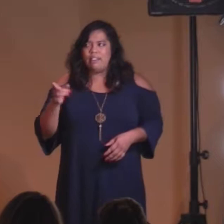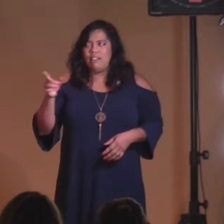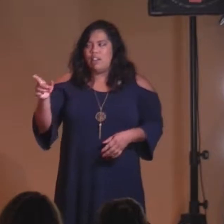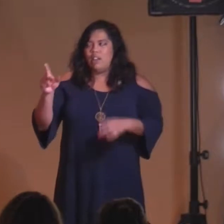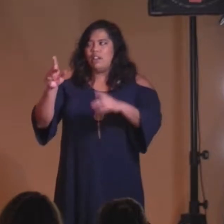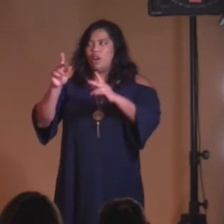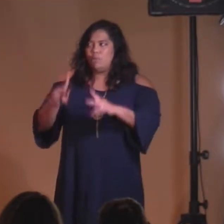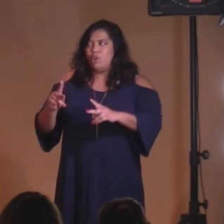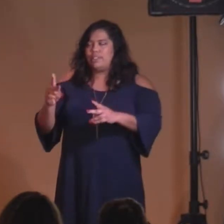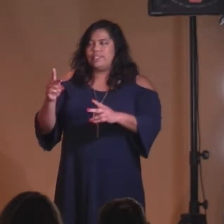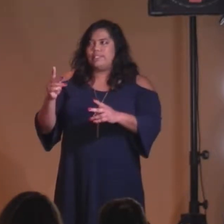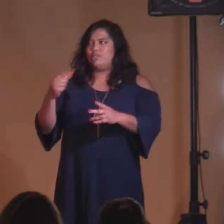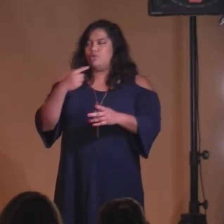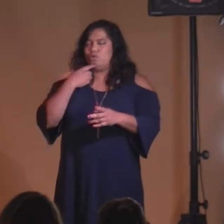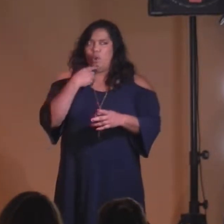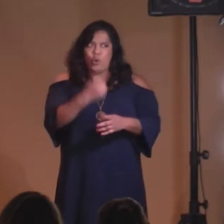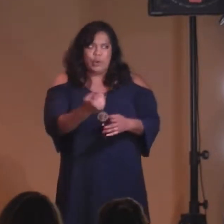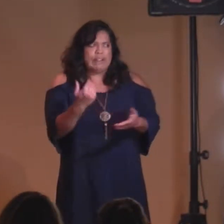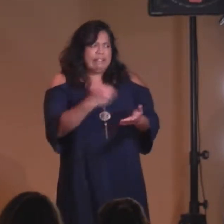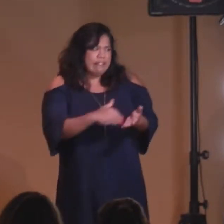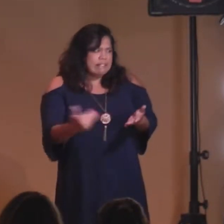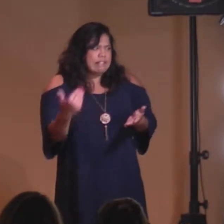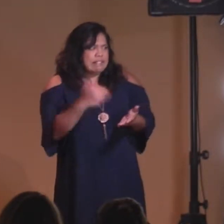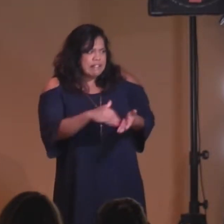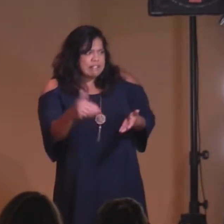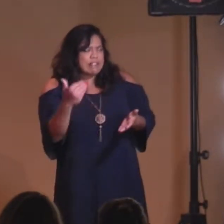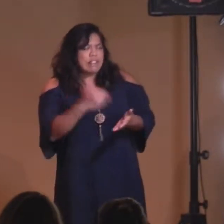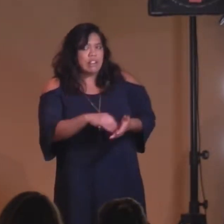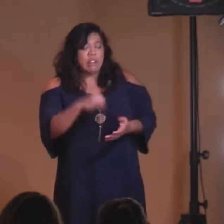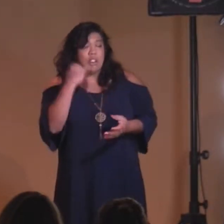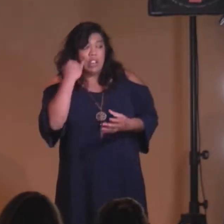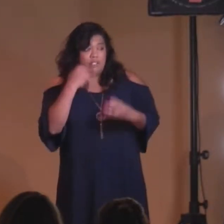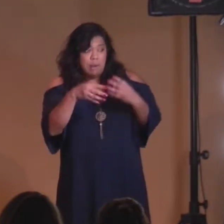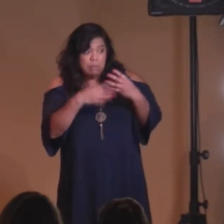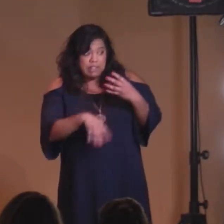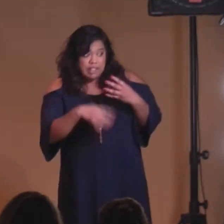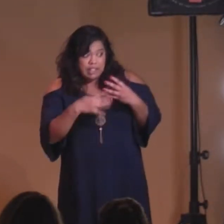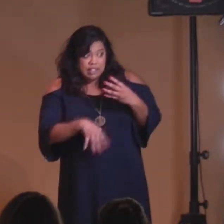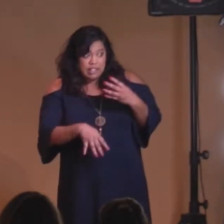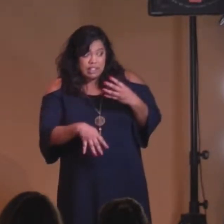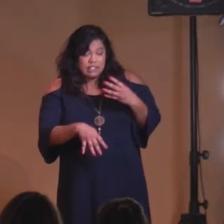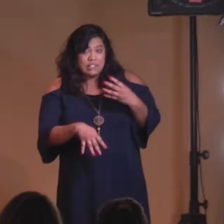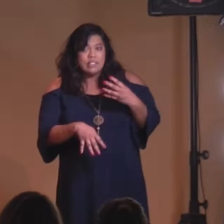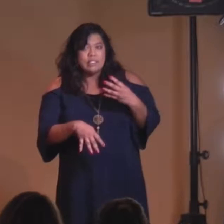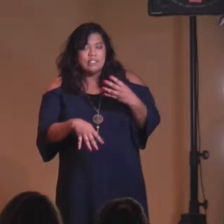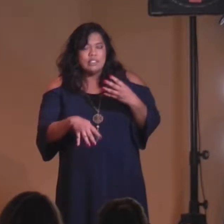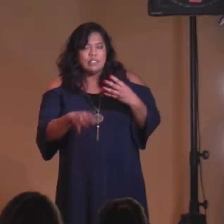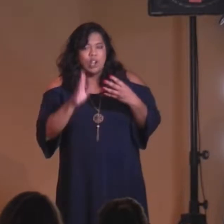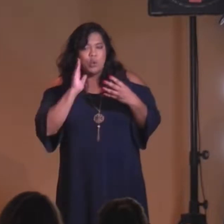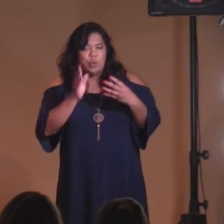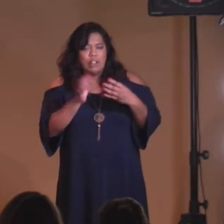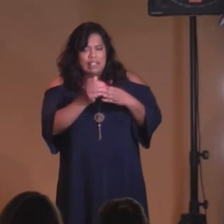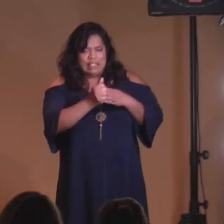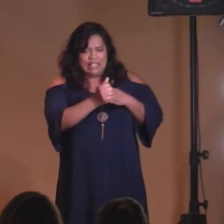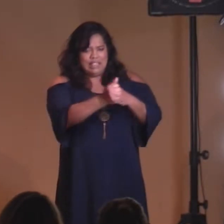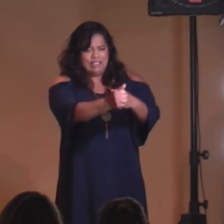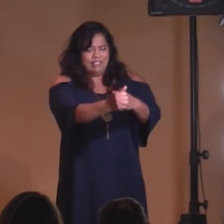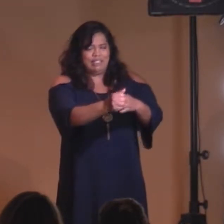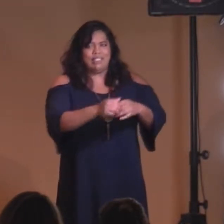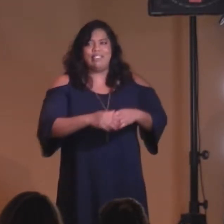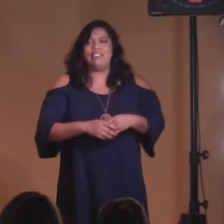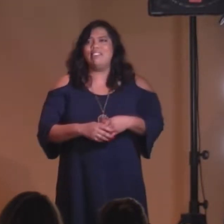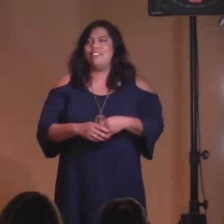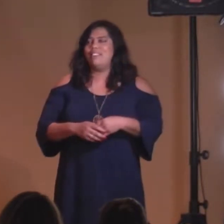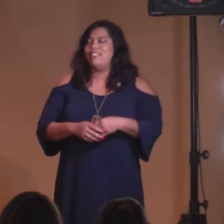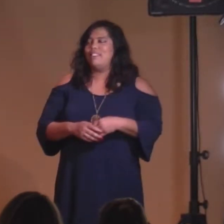over and over and over and over again, if it bleeds, it leads. And so as